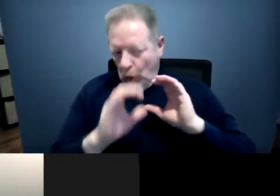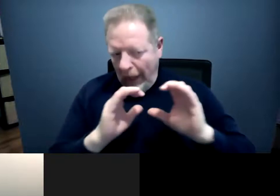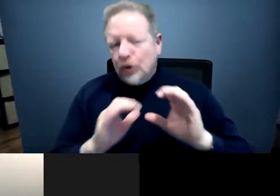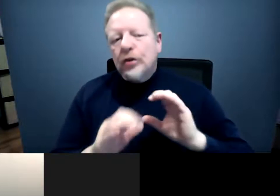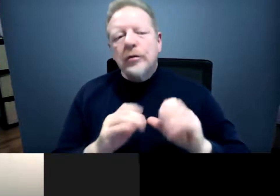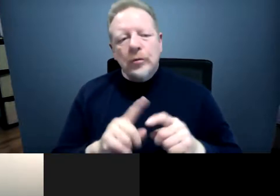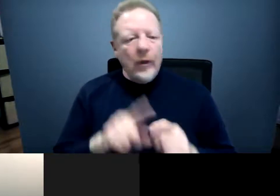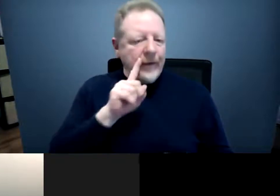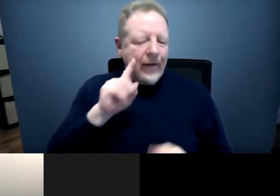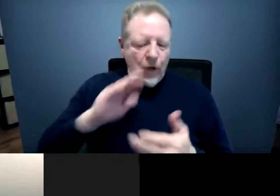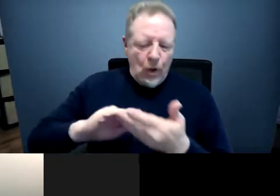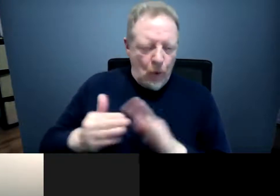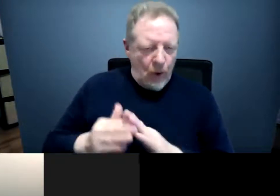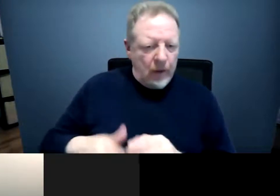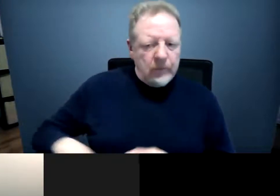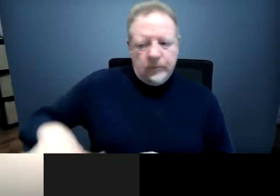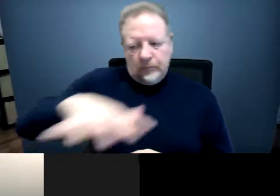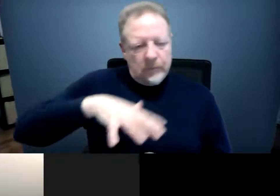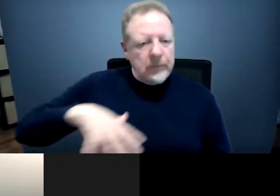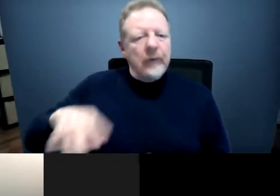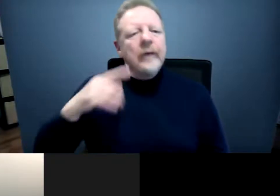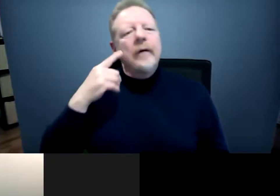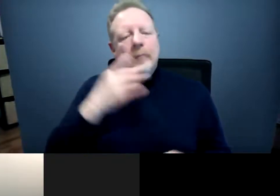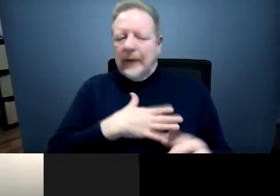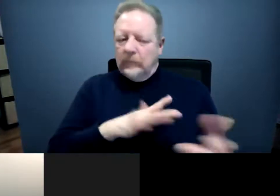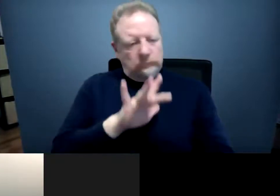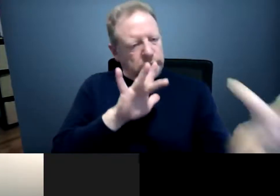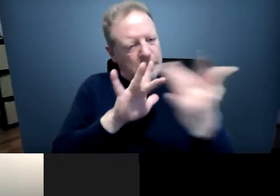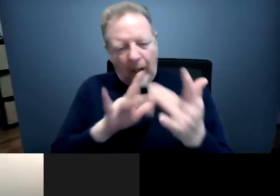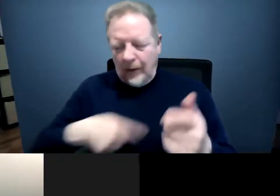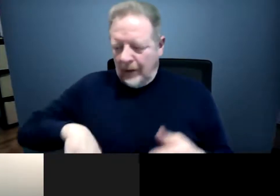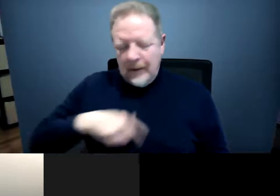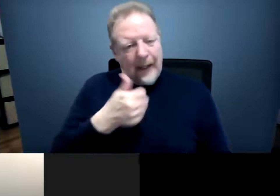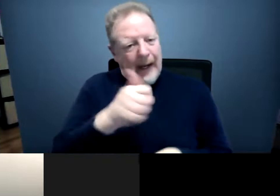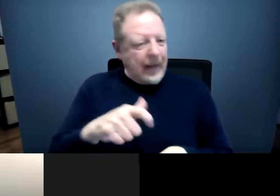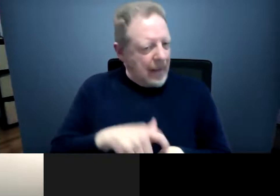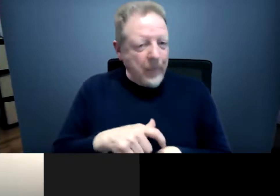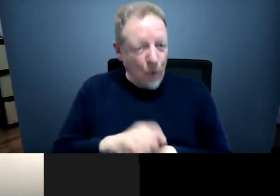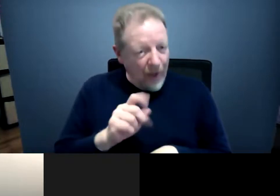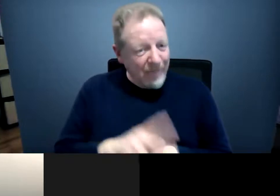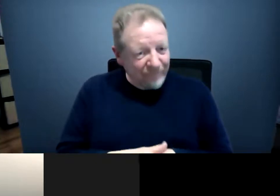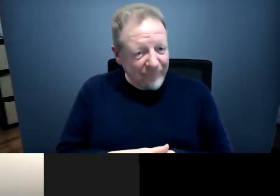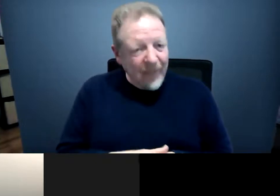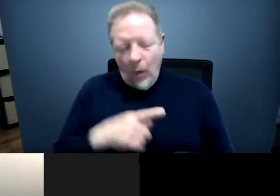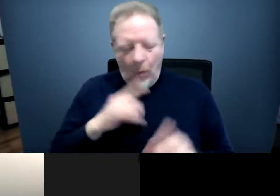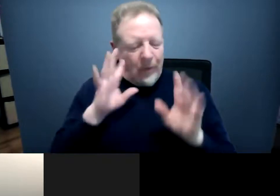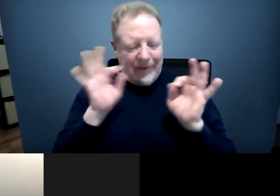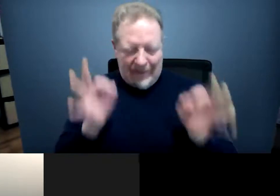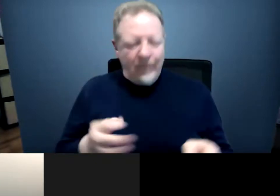deaf community. Please reach out anytime. And we definitely love to have you again